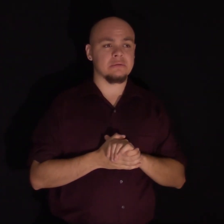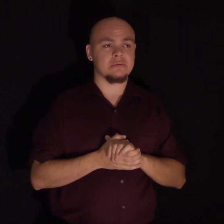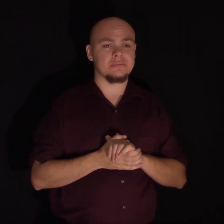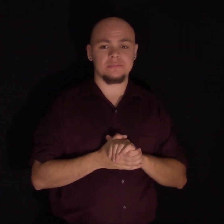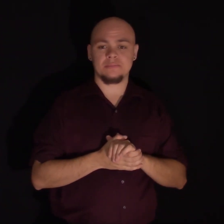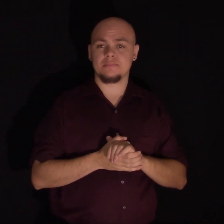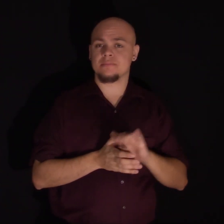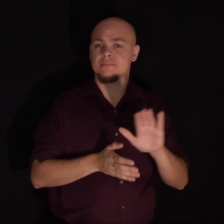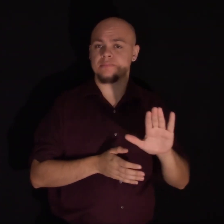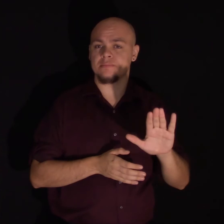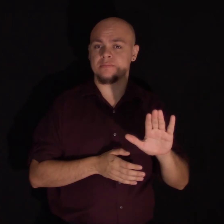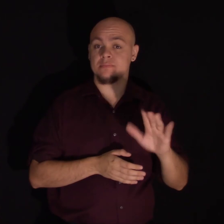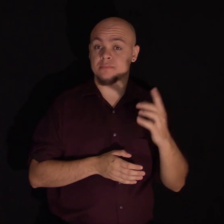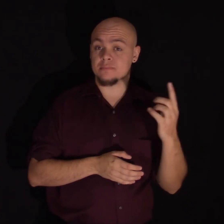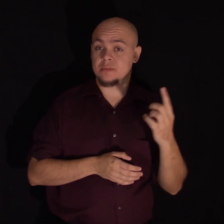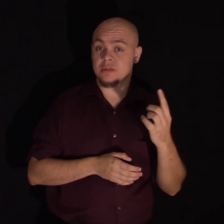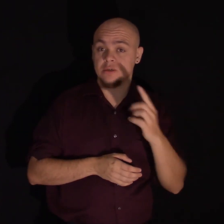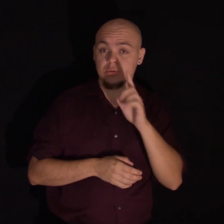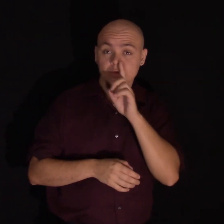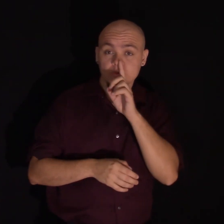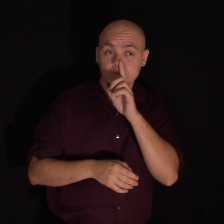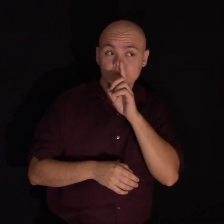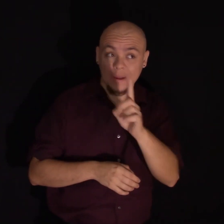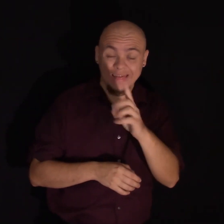But there was also something really funny about it.